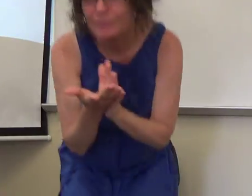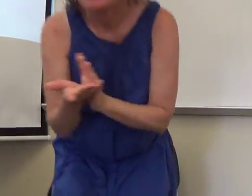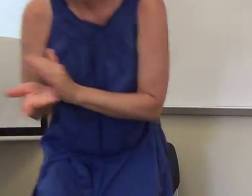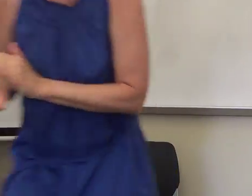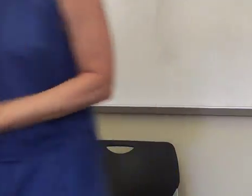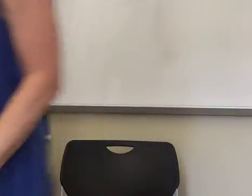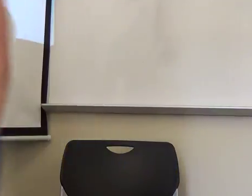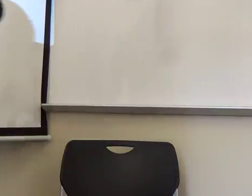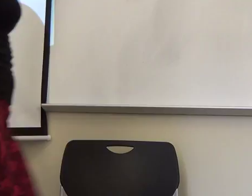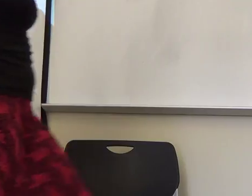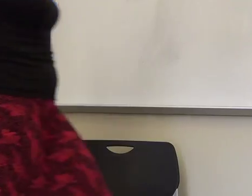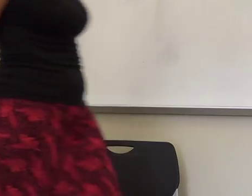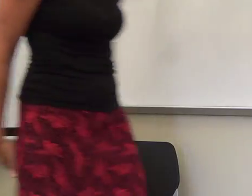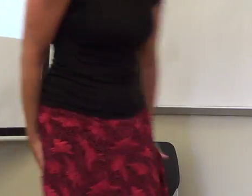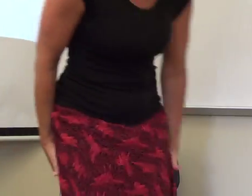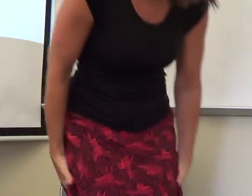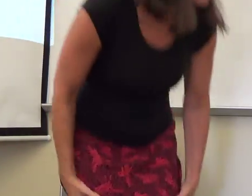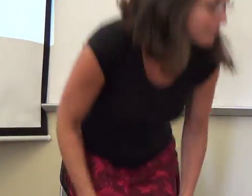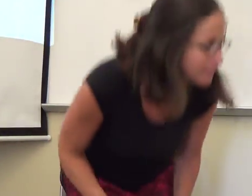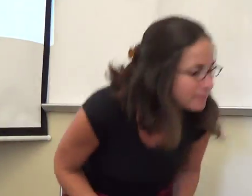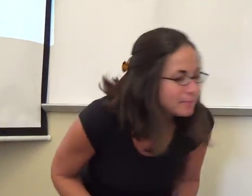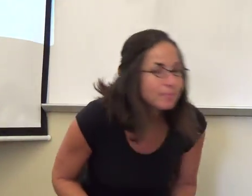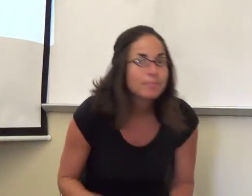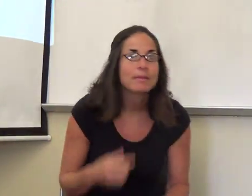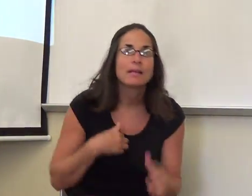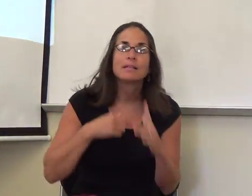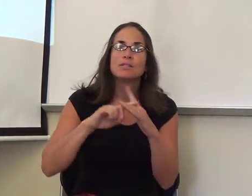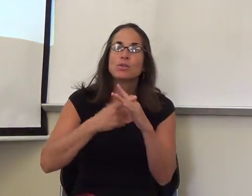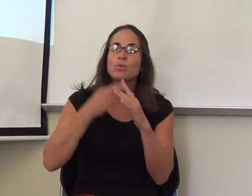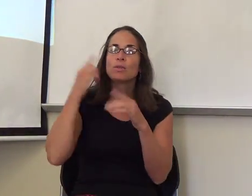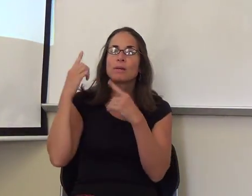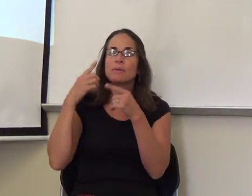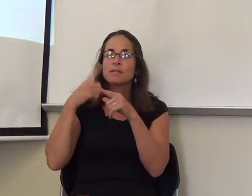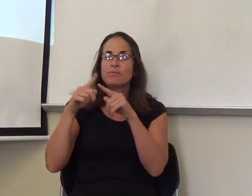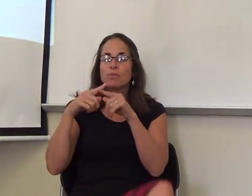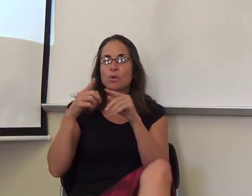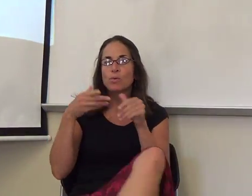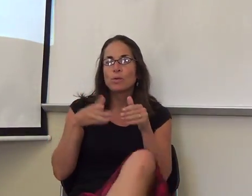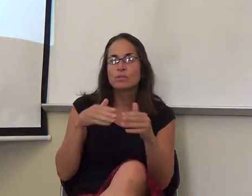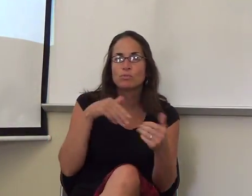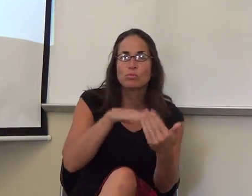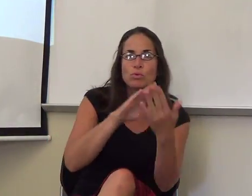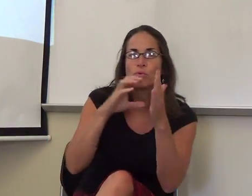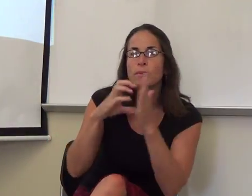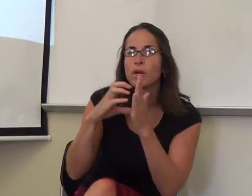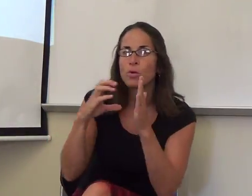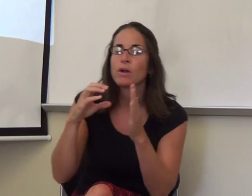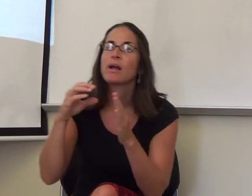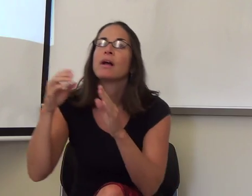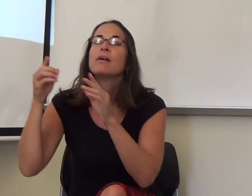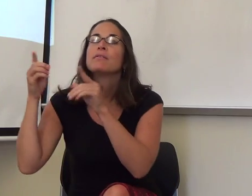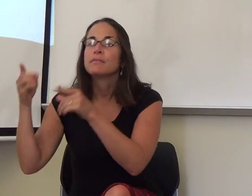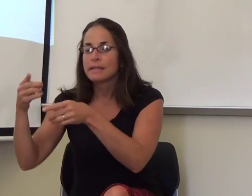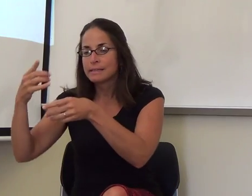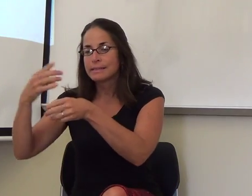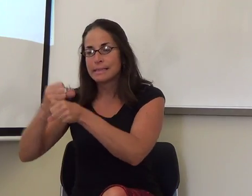off thinking about all these different ways to approach a paragraph, here's the way you do the summary. I have you answer